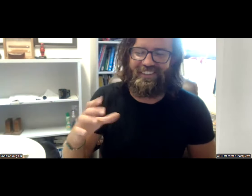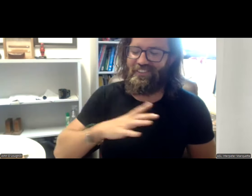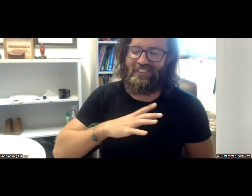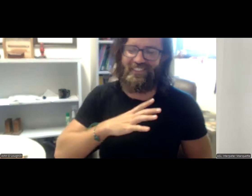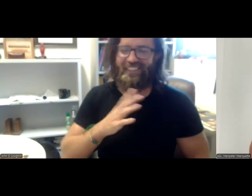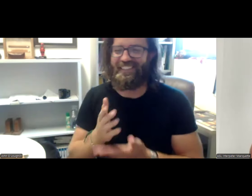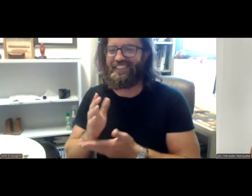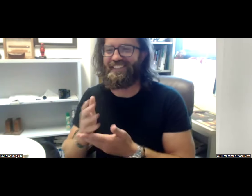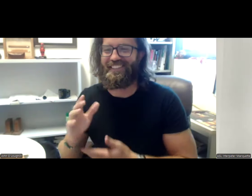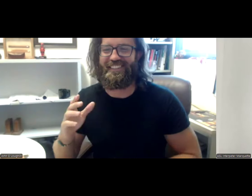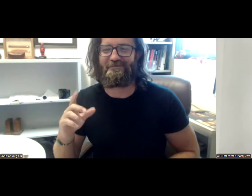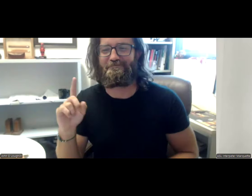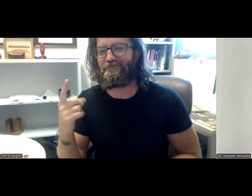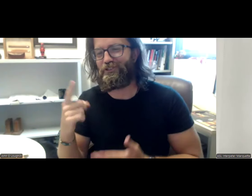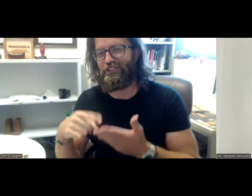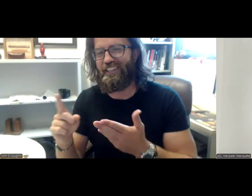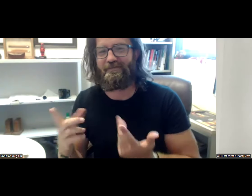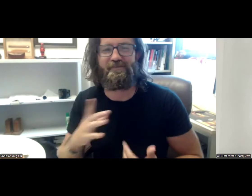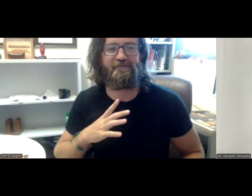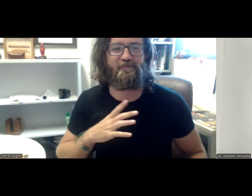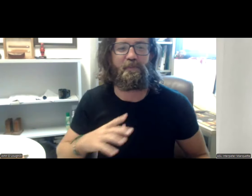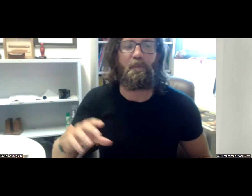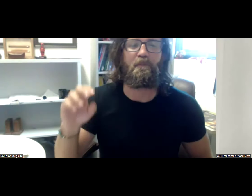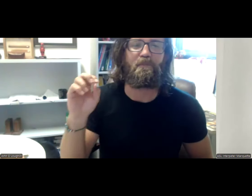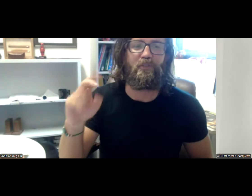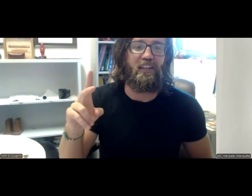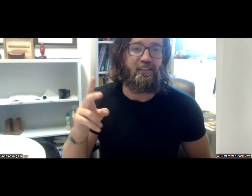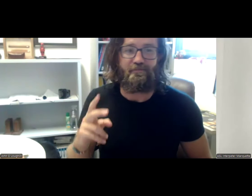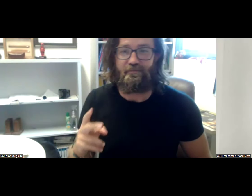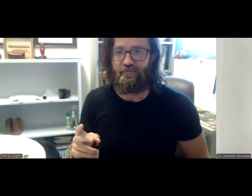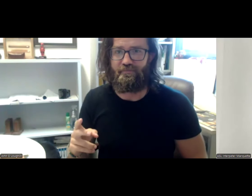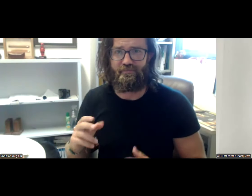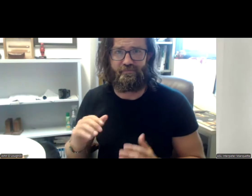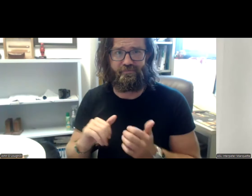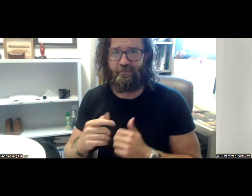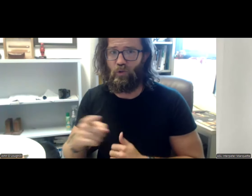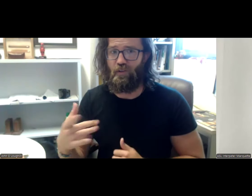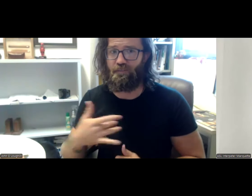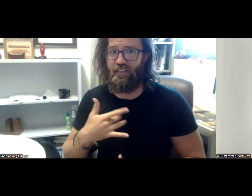Oh, that. well, okay, okay. That's fine. Just checking in. Great.